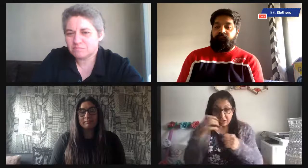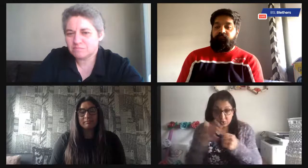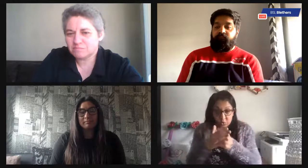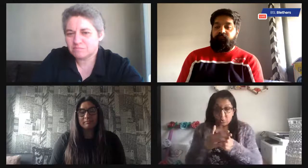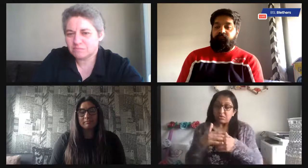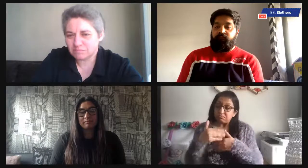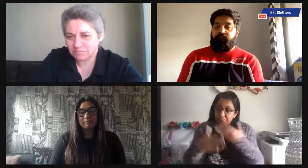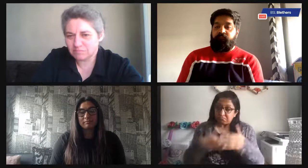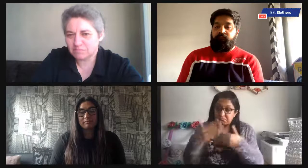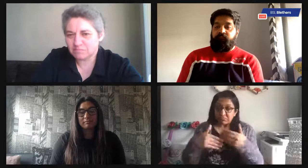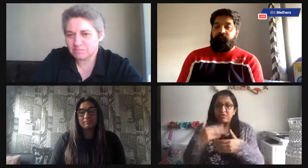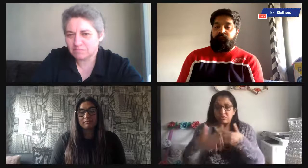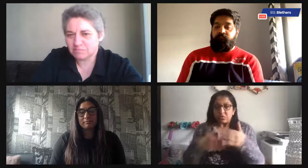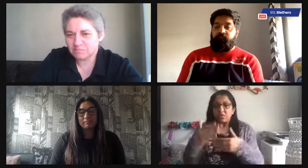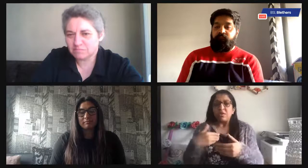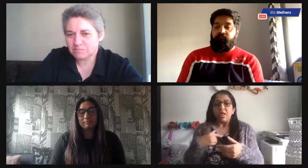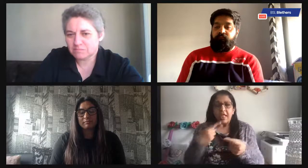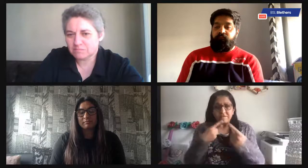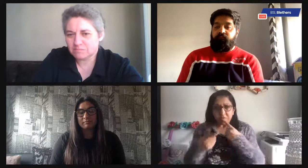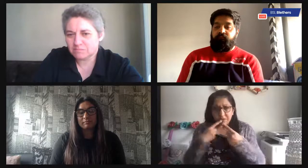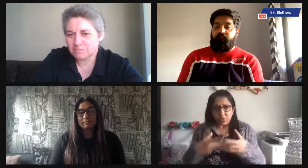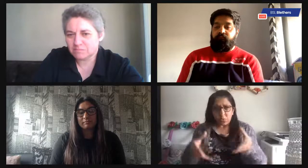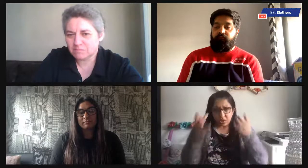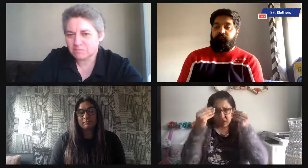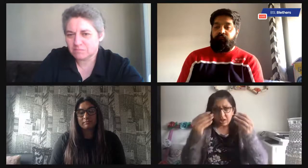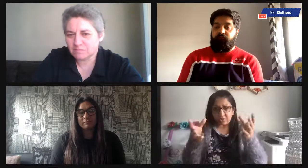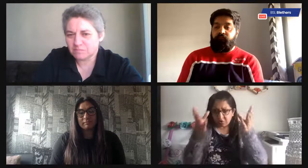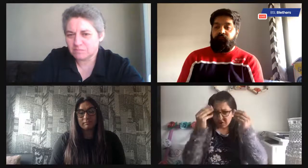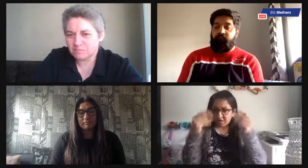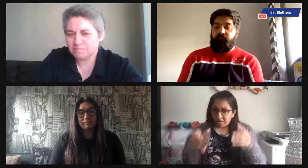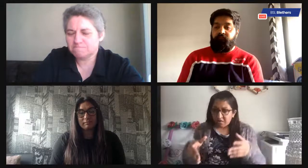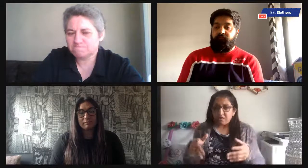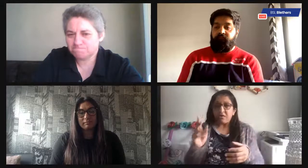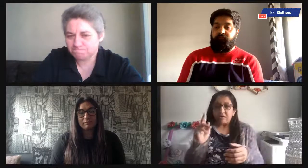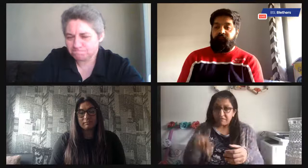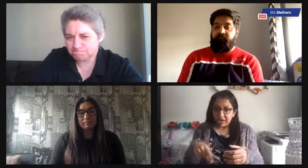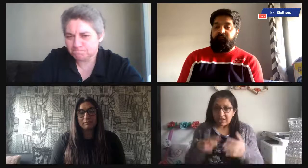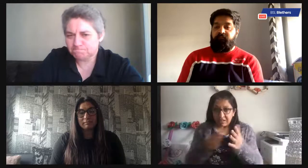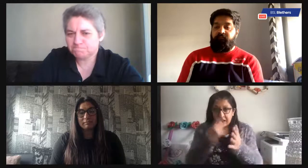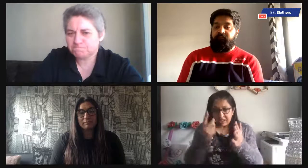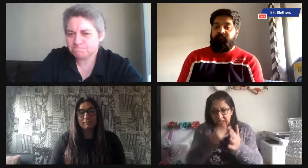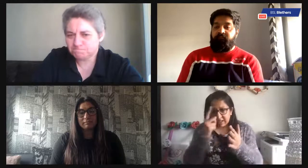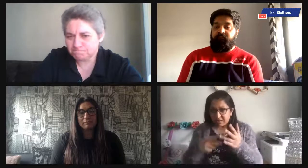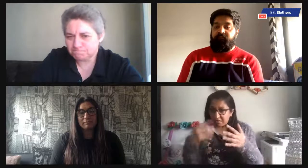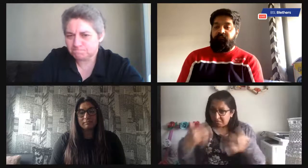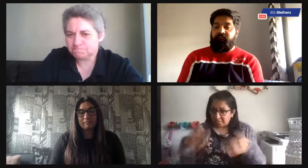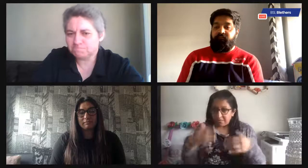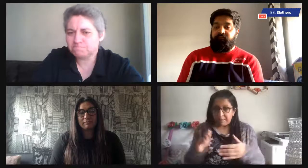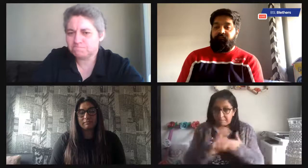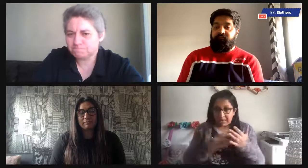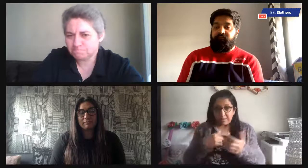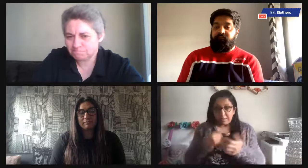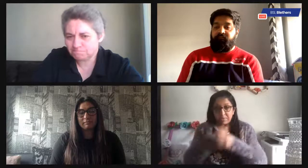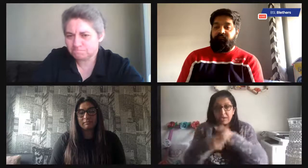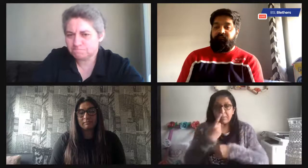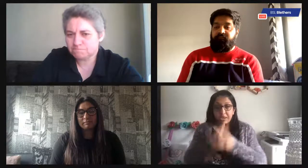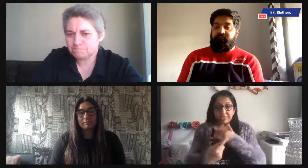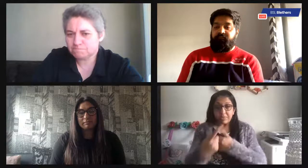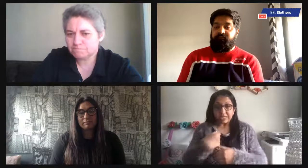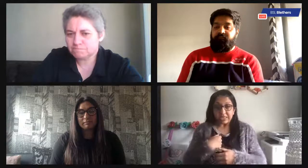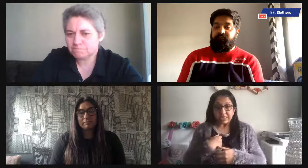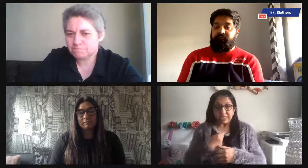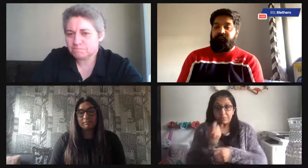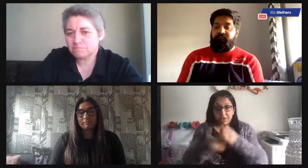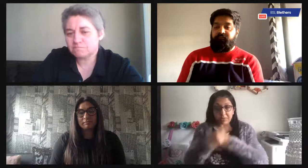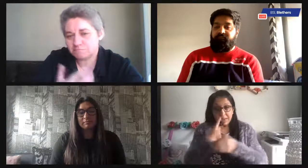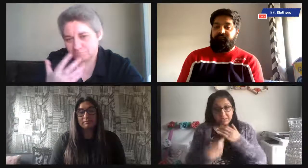just sat there, just doing nothing really much, just watching. But the information they were giving me was